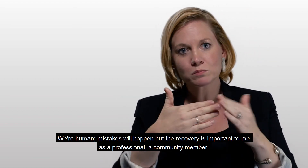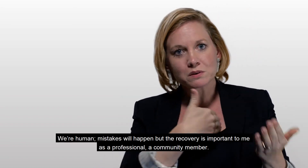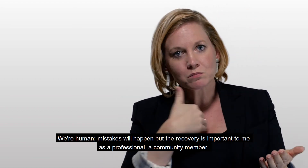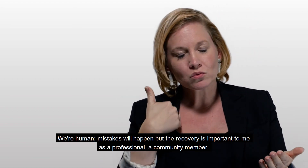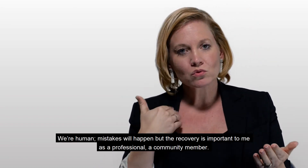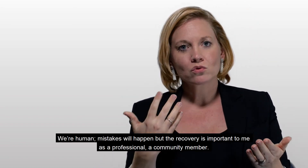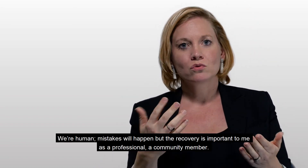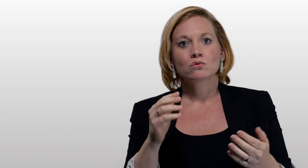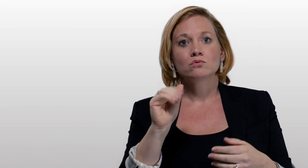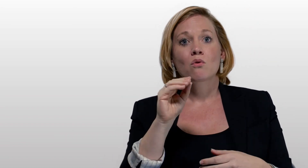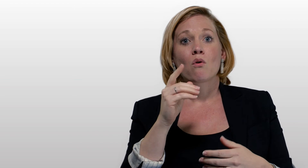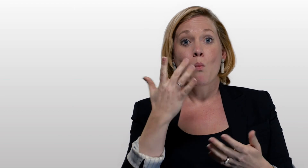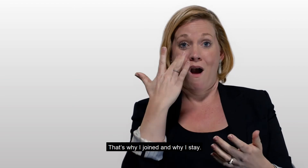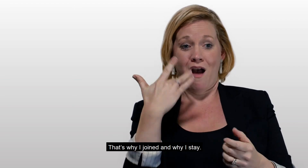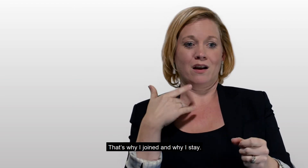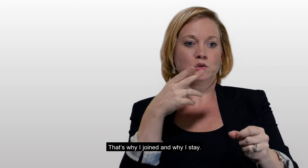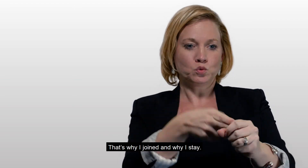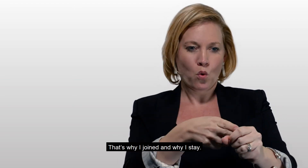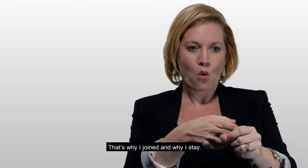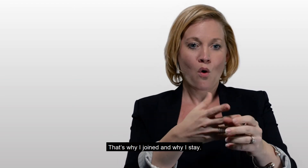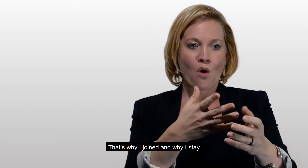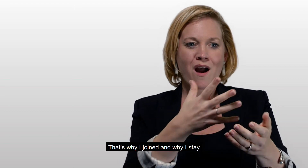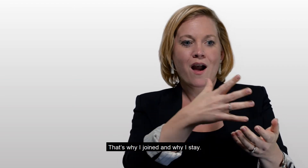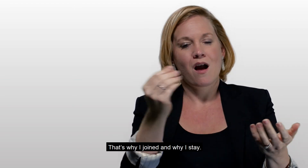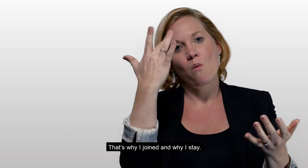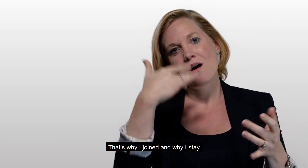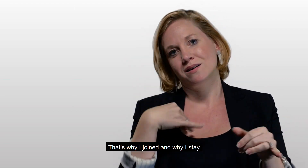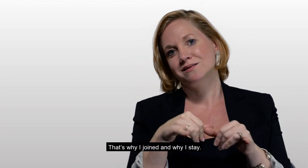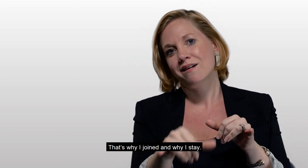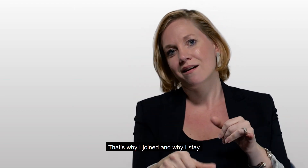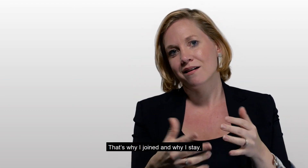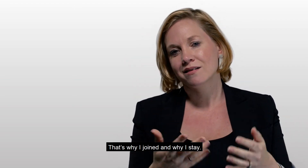community member. That's why I joined and why I stay.